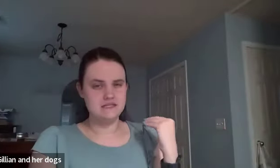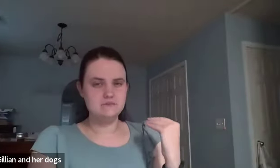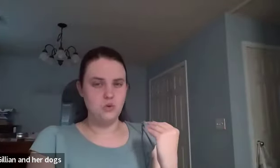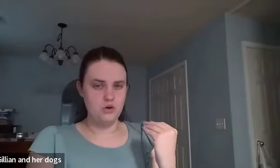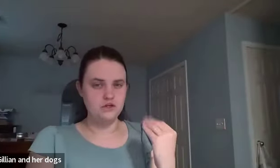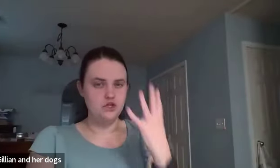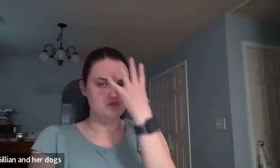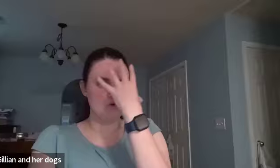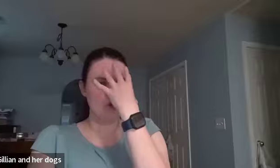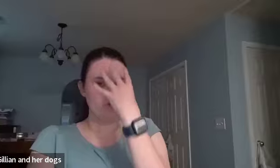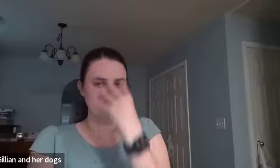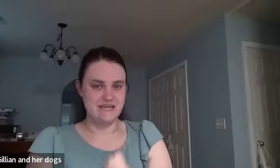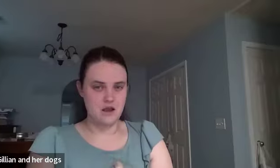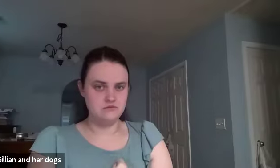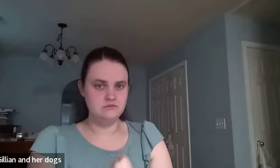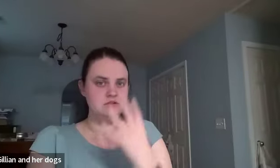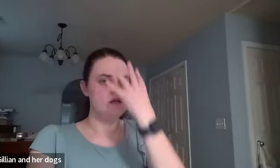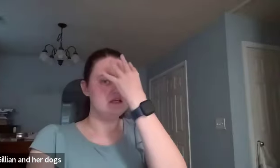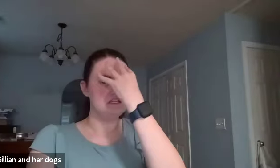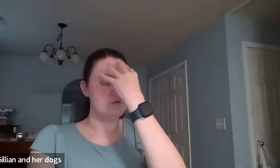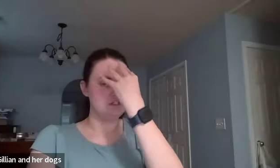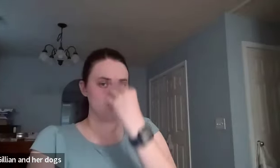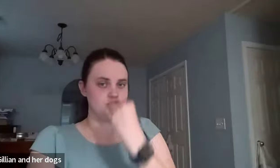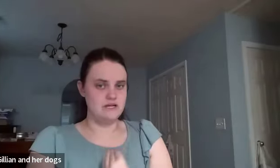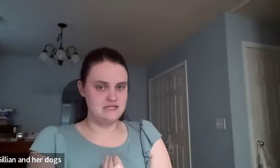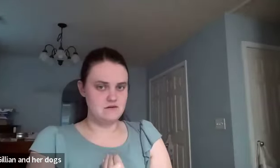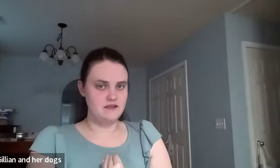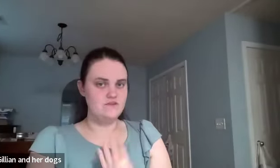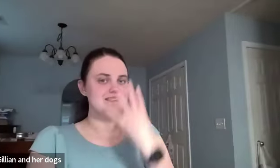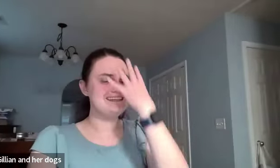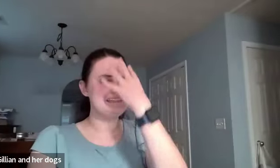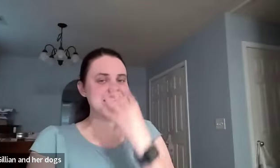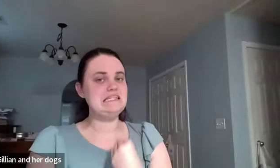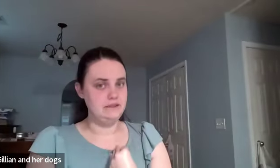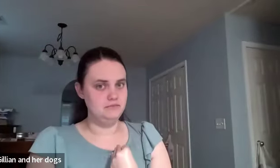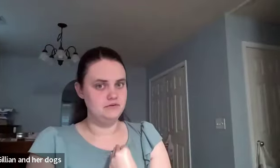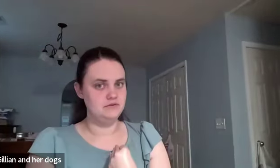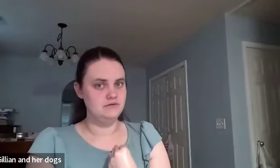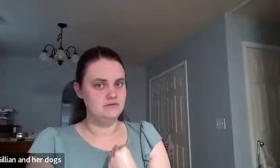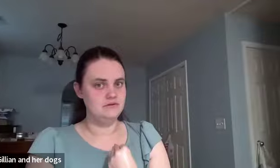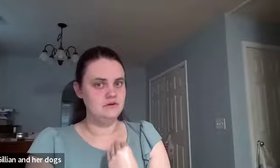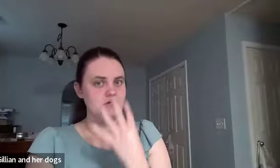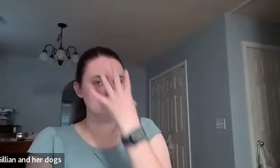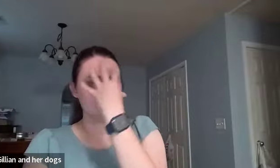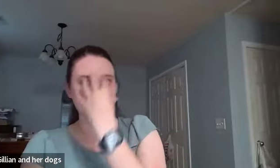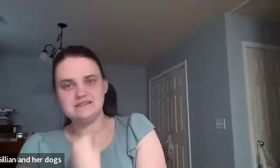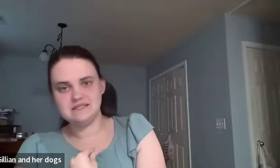it is important you don't go down, because going straight down like this is sleep. So